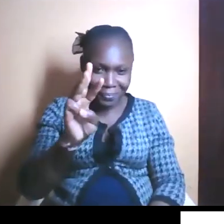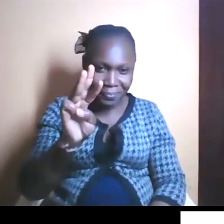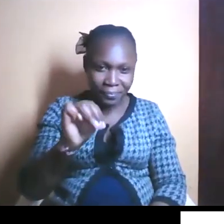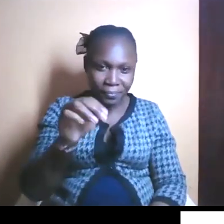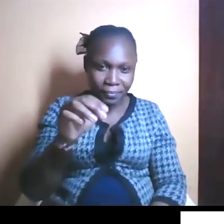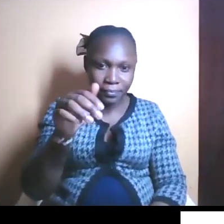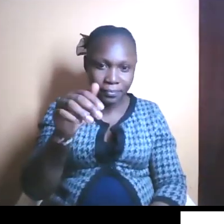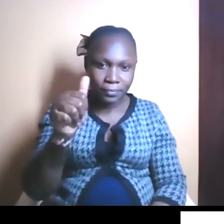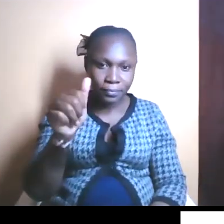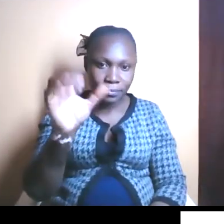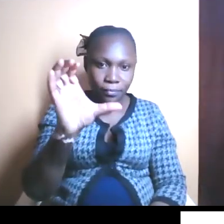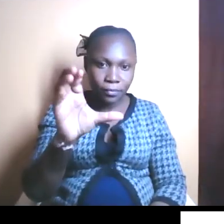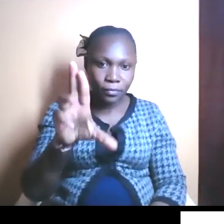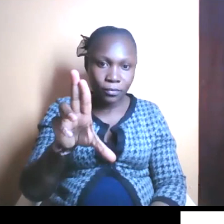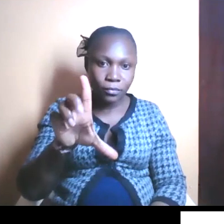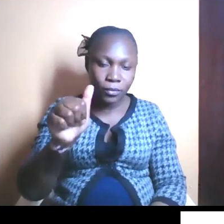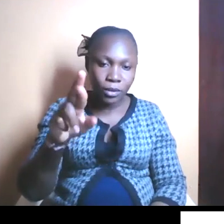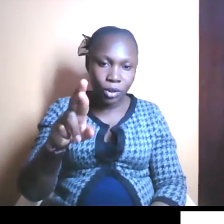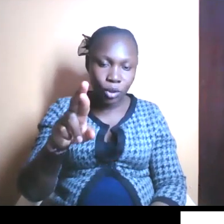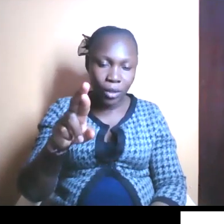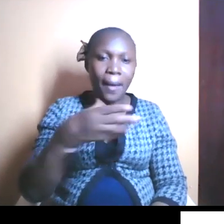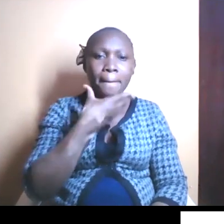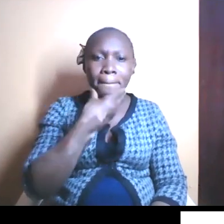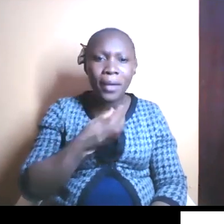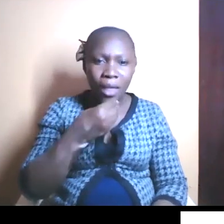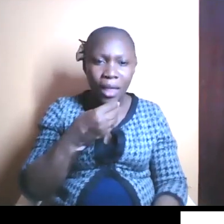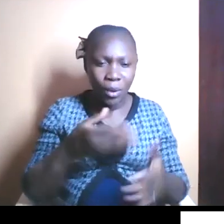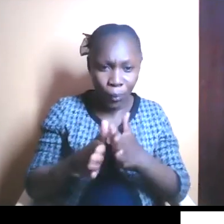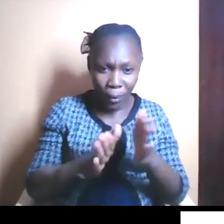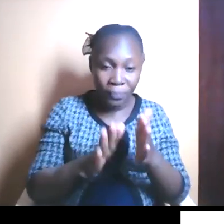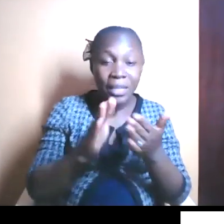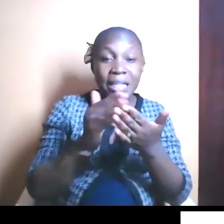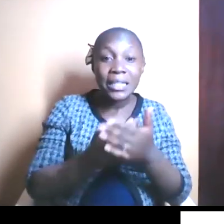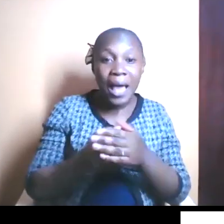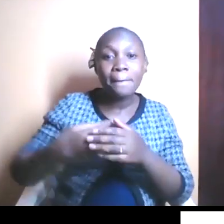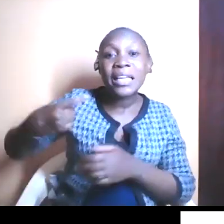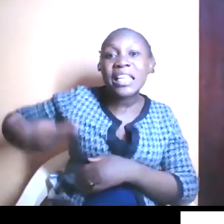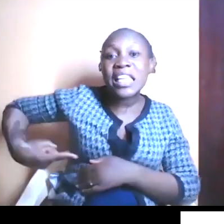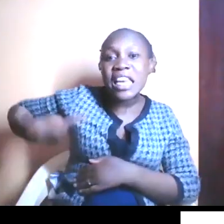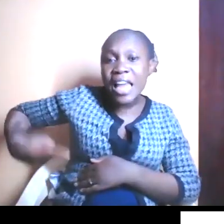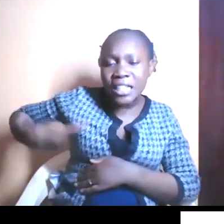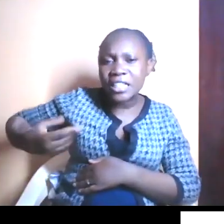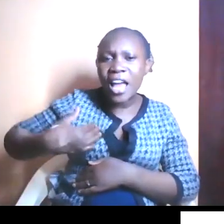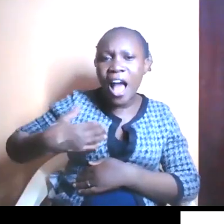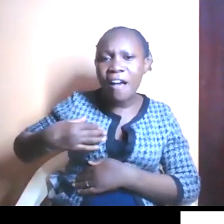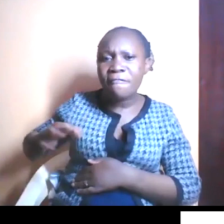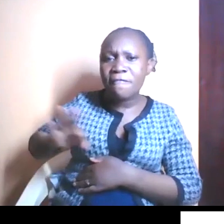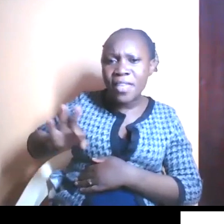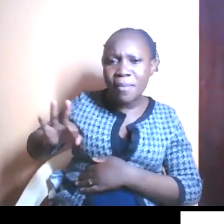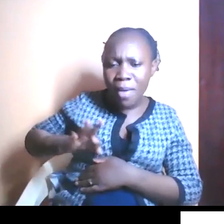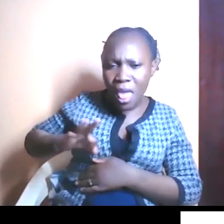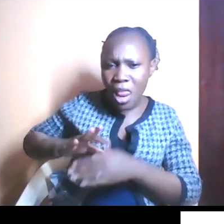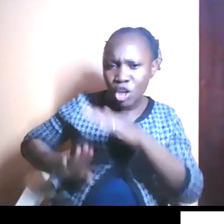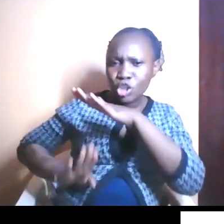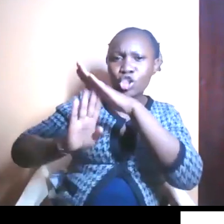know that some industries are male dominated, such as tech, but some industries are also female dominated, such as marketing. And you'll find in